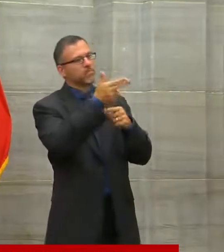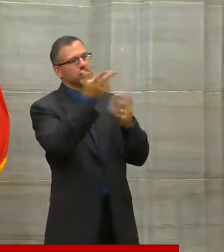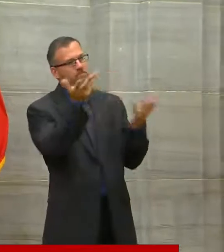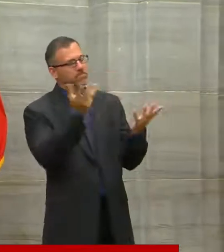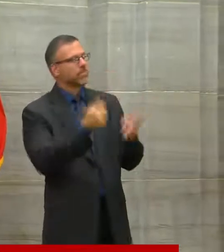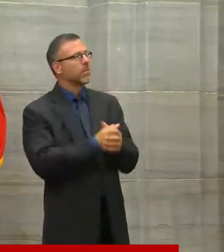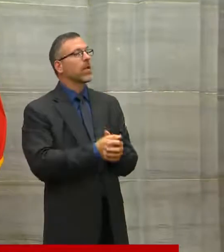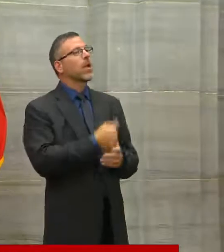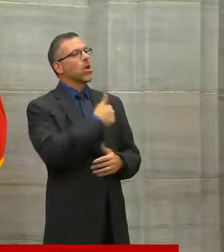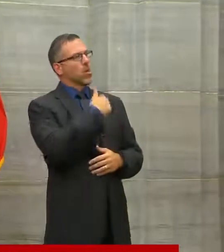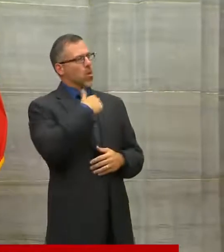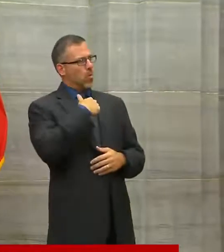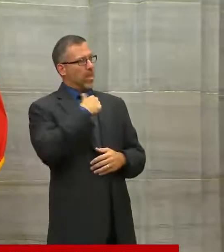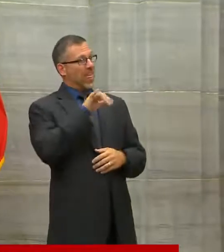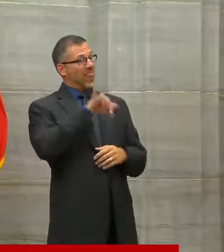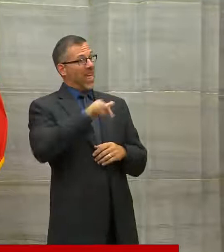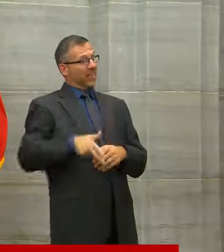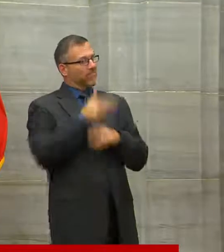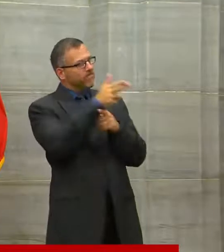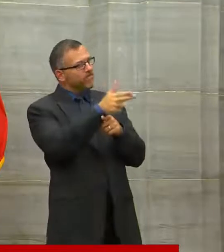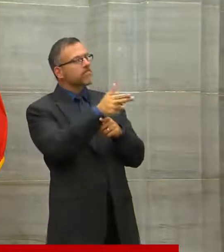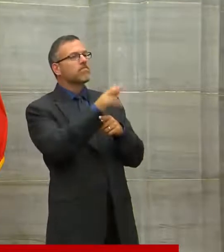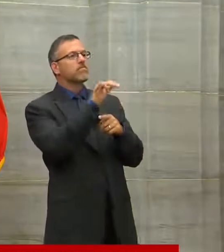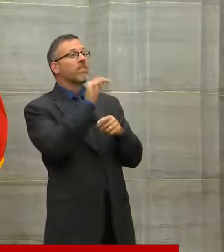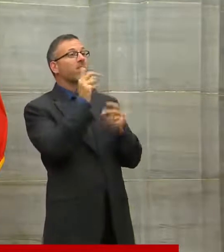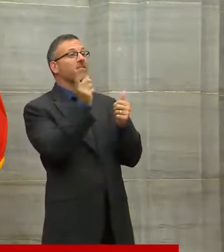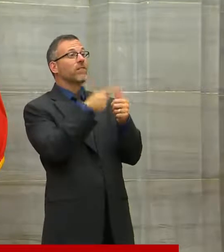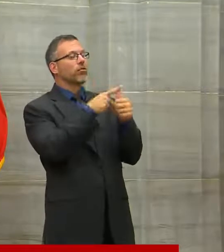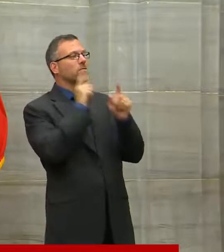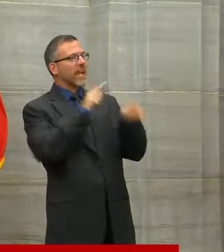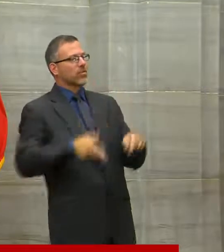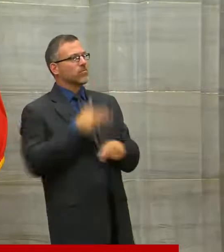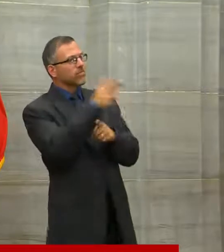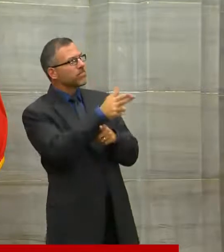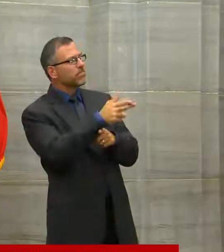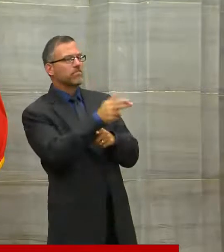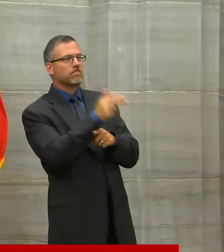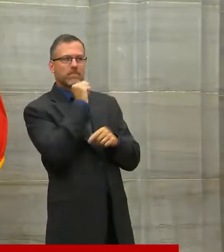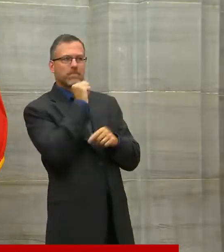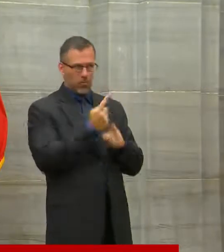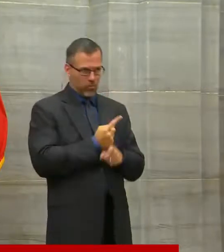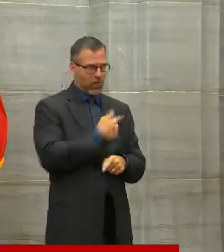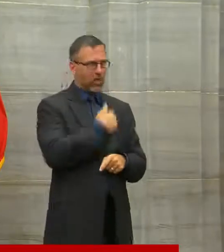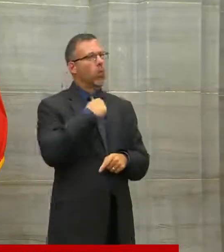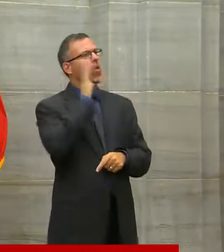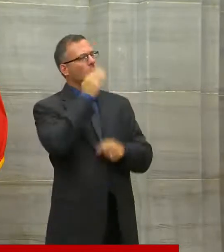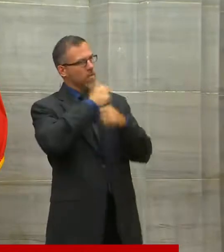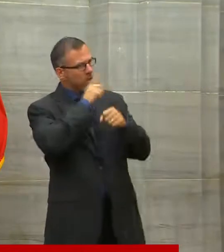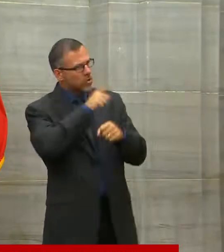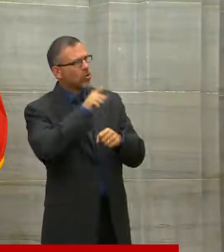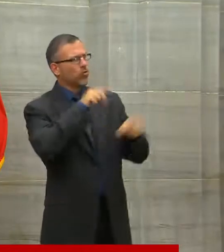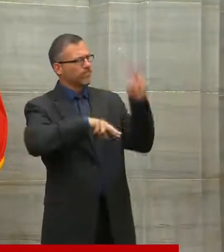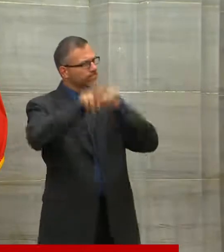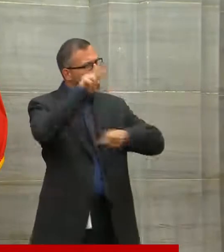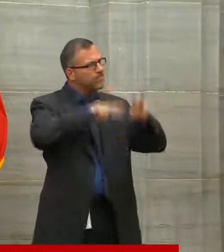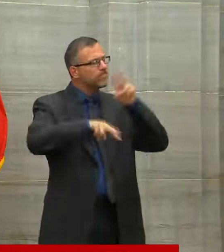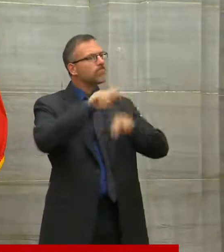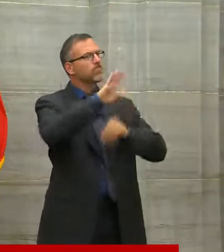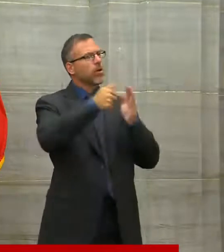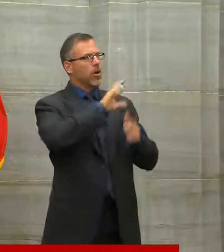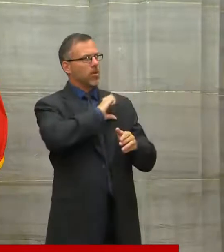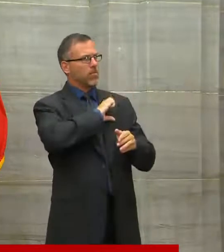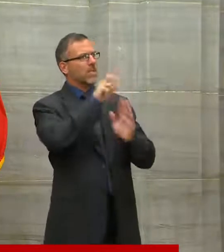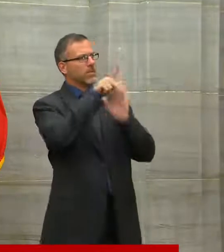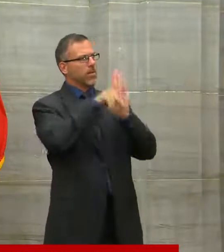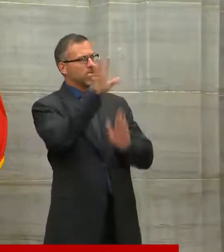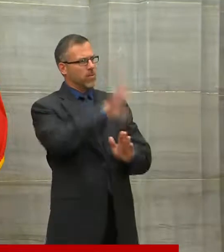practices, other departments, are consistent with the best practices across law enforcement throughout the country.